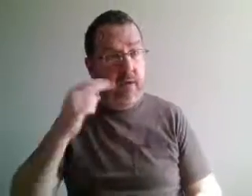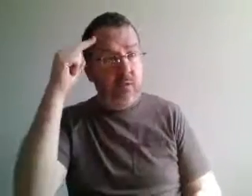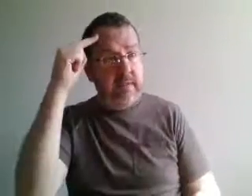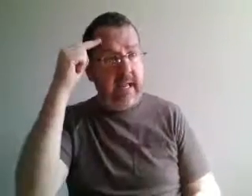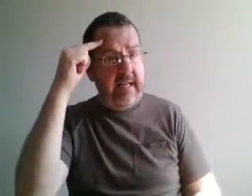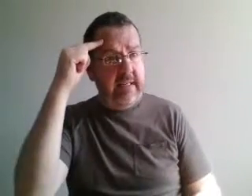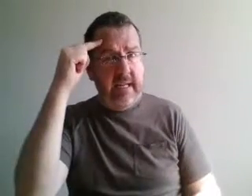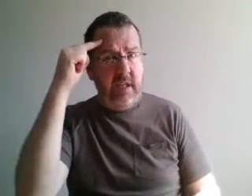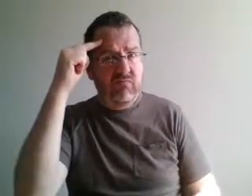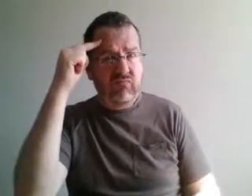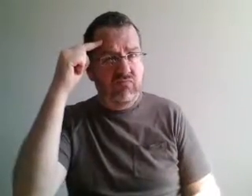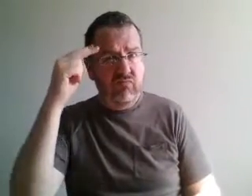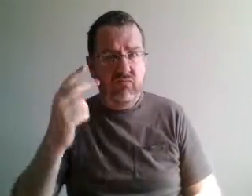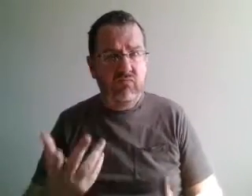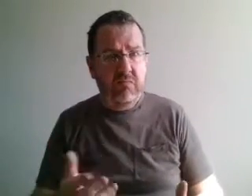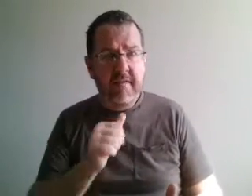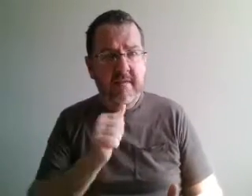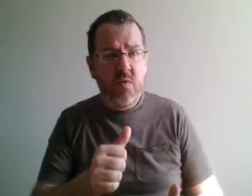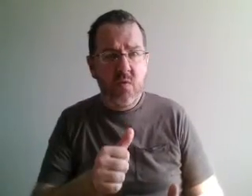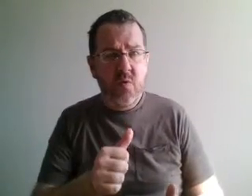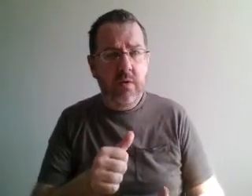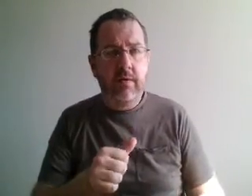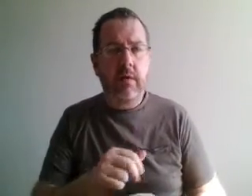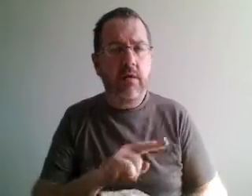that there's no sort of recovery and then remission.